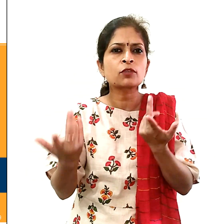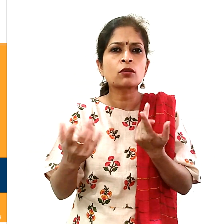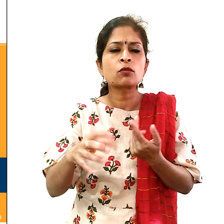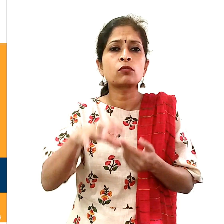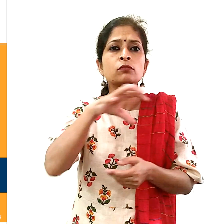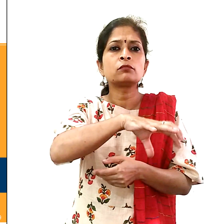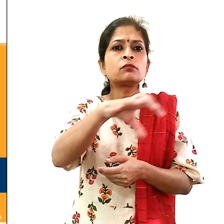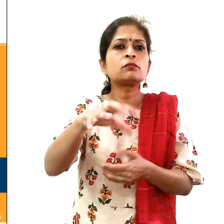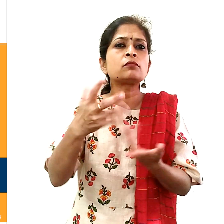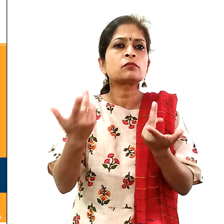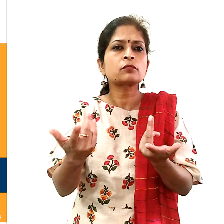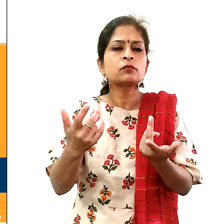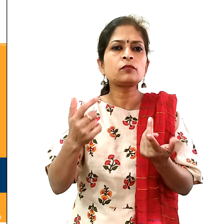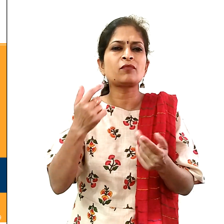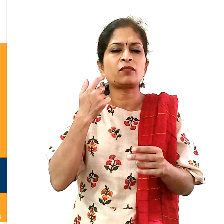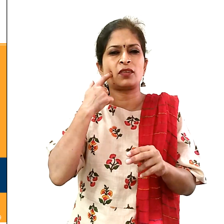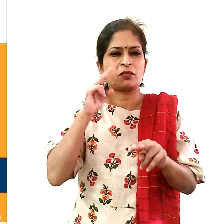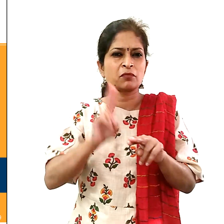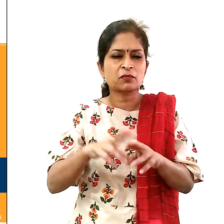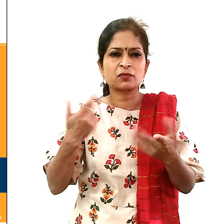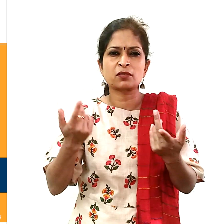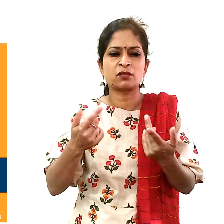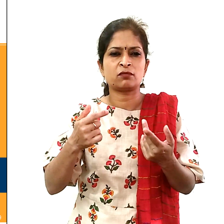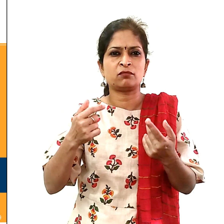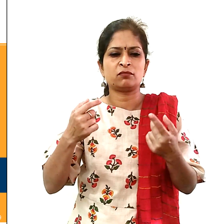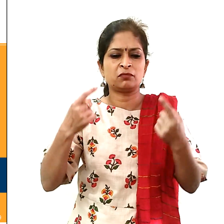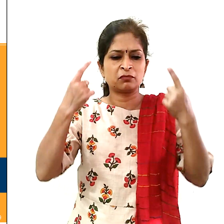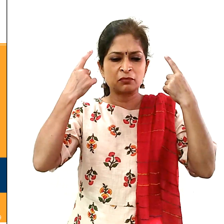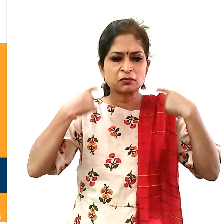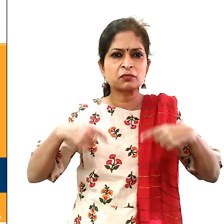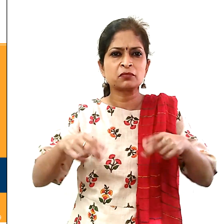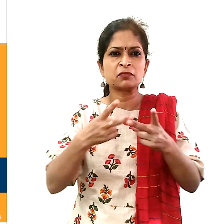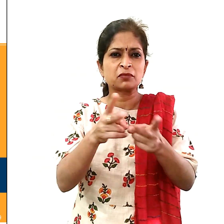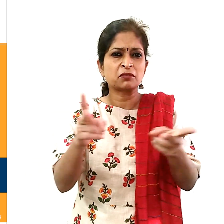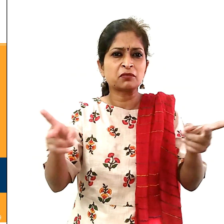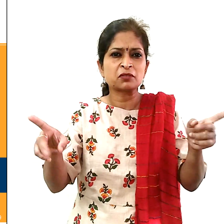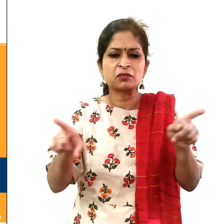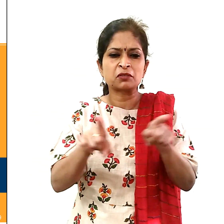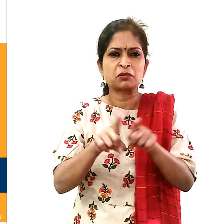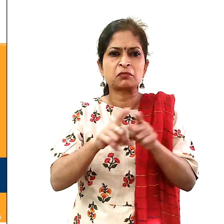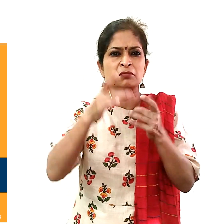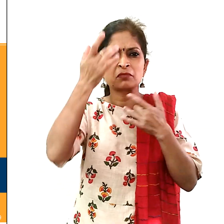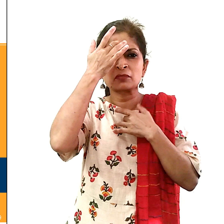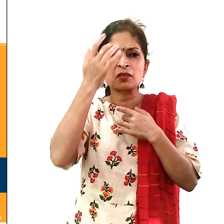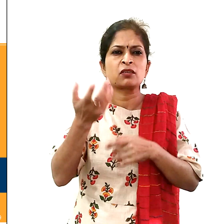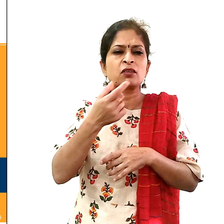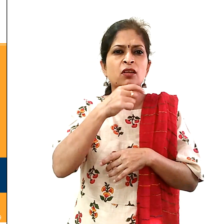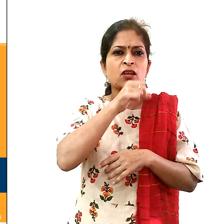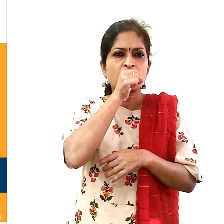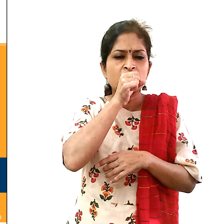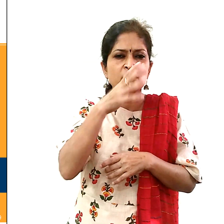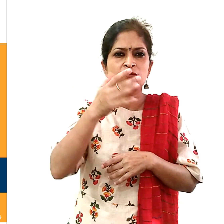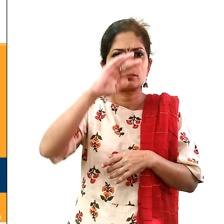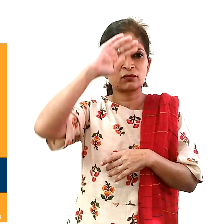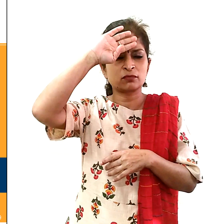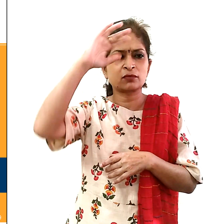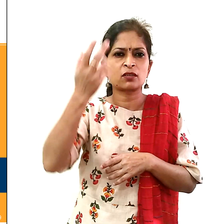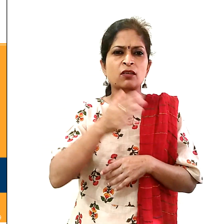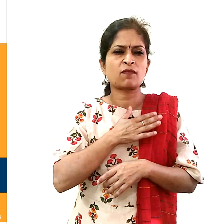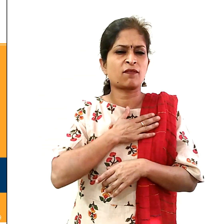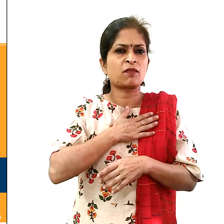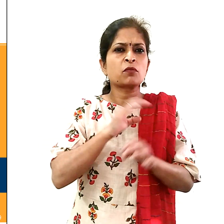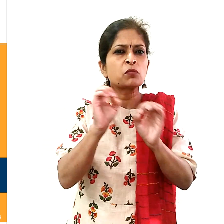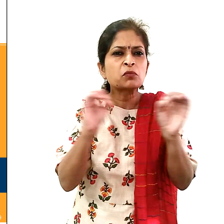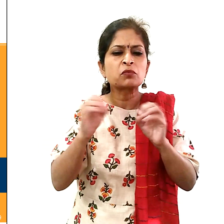You are not required to get tested for COVID-19 if you do not have any symptoms, that is cough, fever